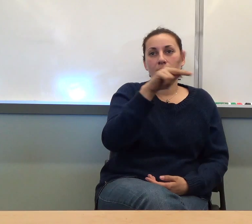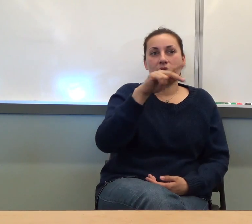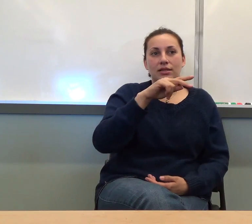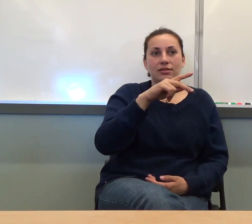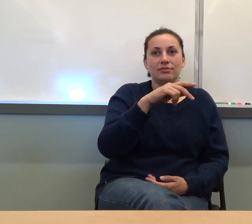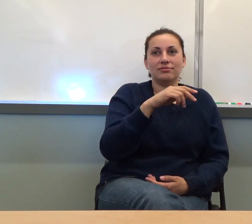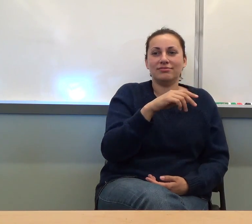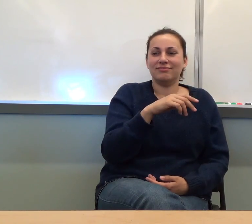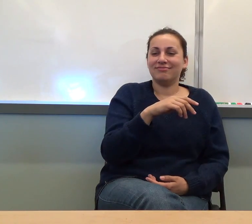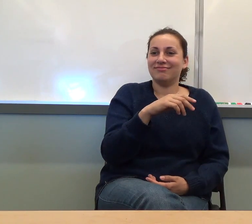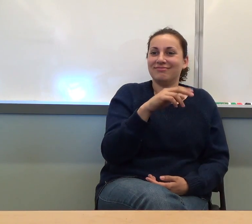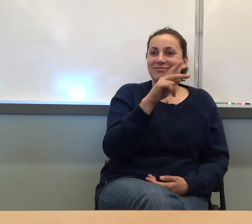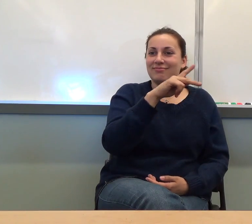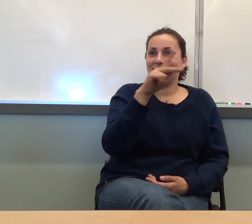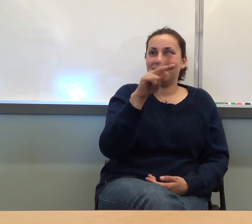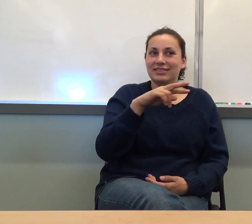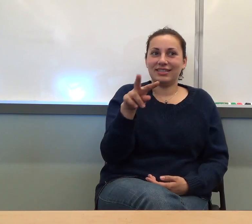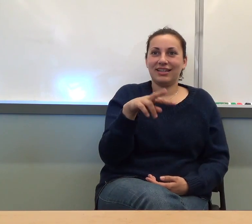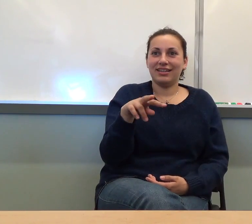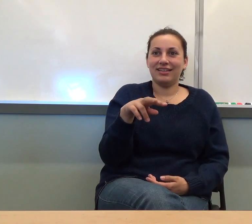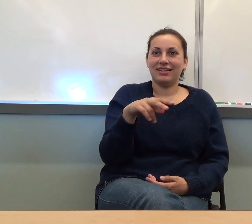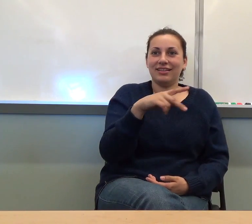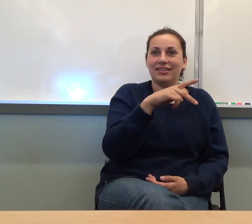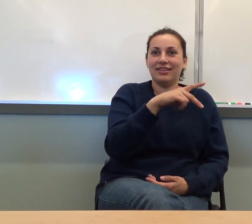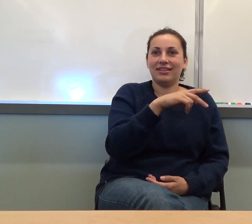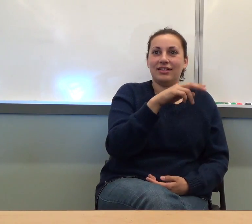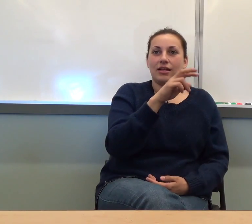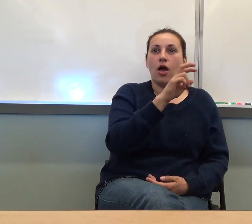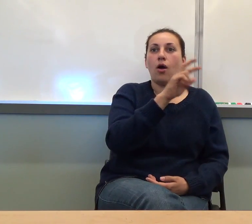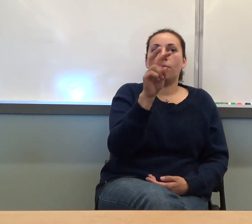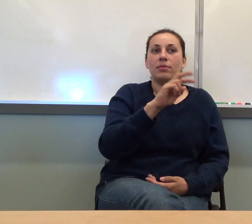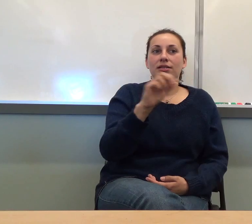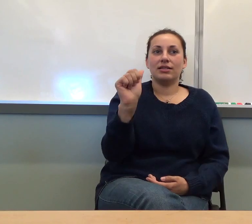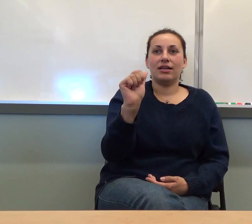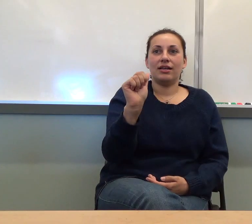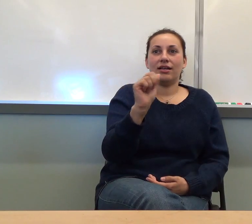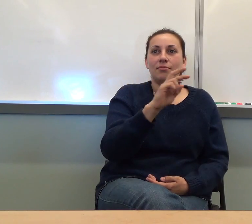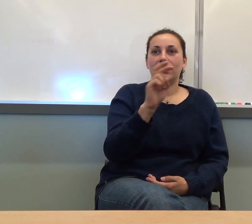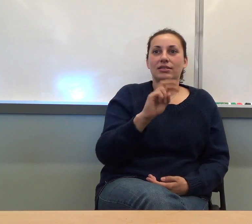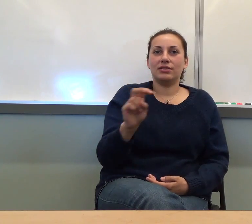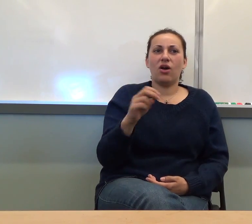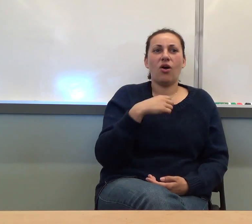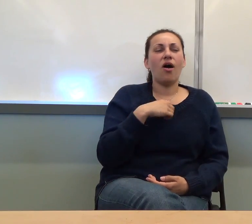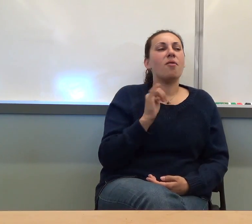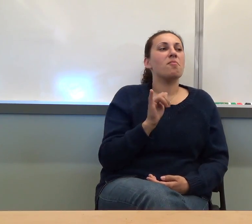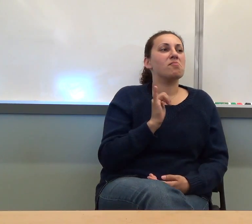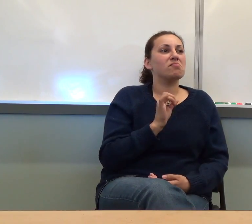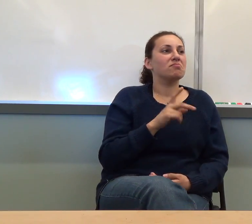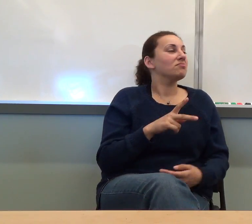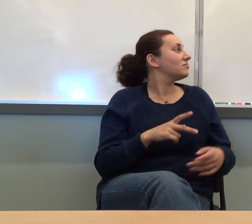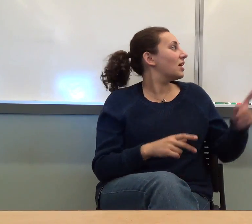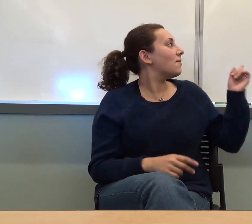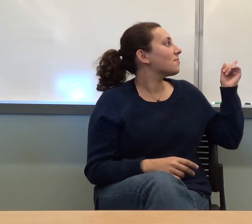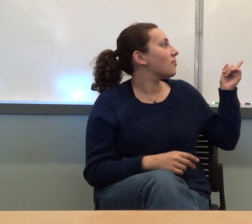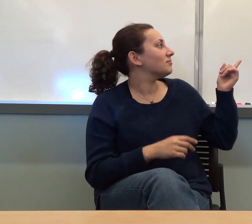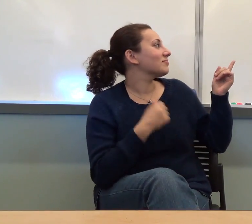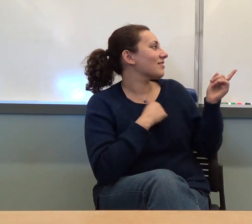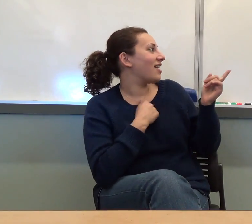reducing it to 1/3. We have 1/3 of a pizza. So it's the number of parts in the whole. The second use of fractions so